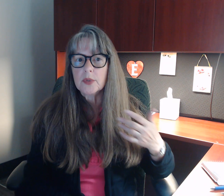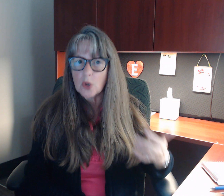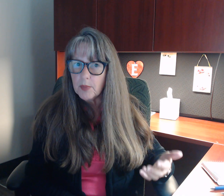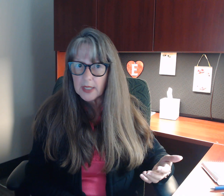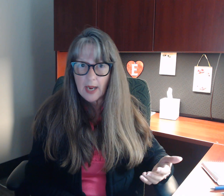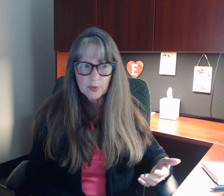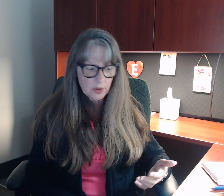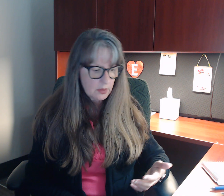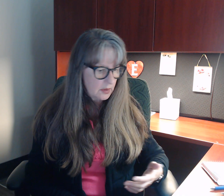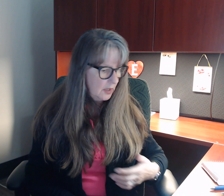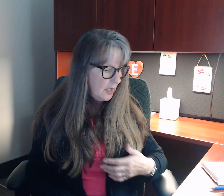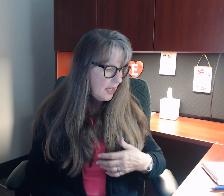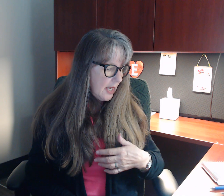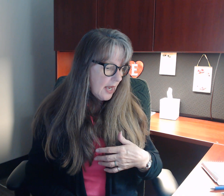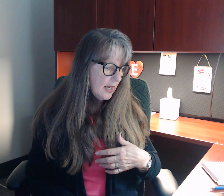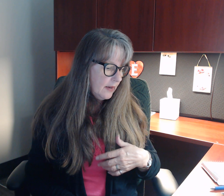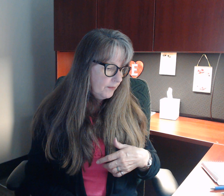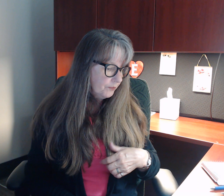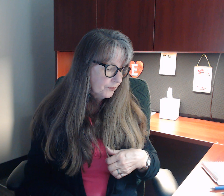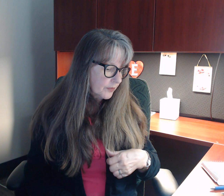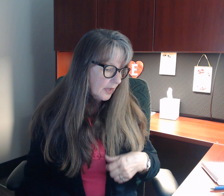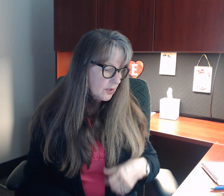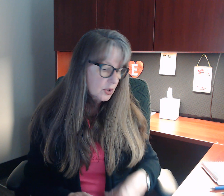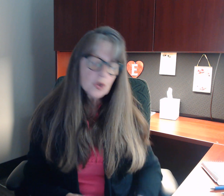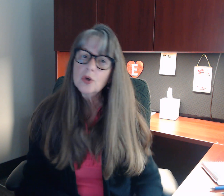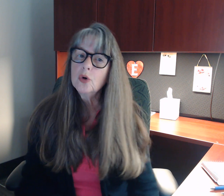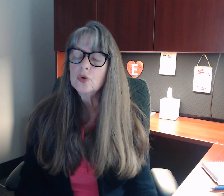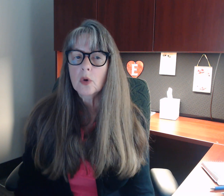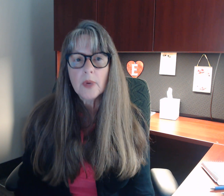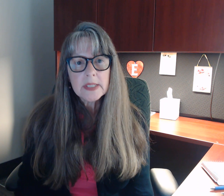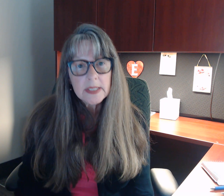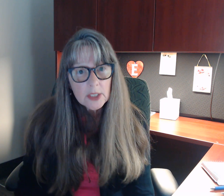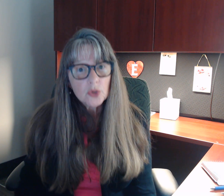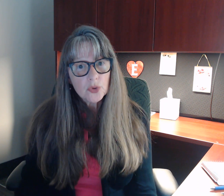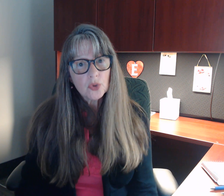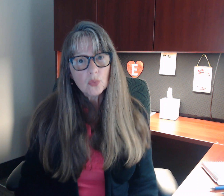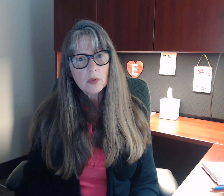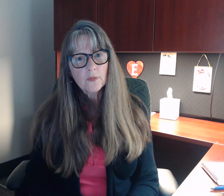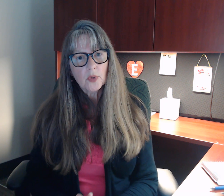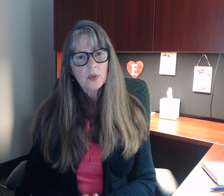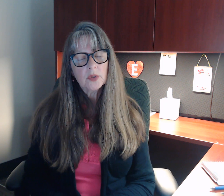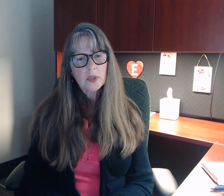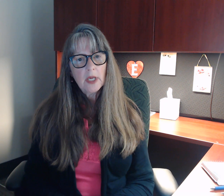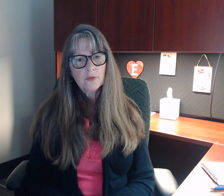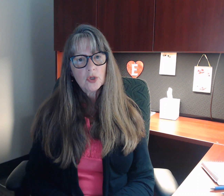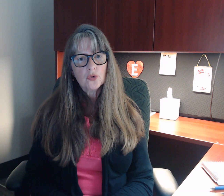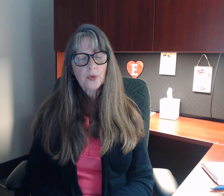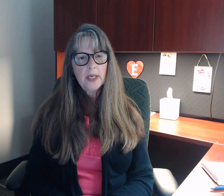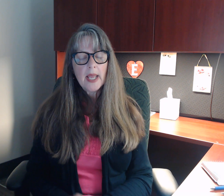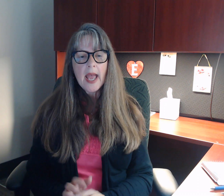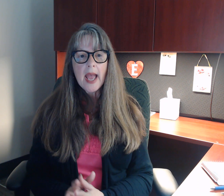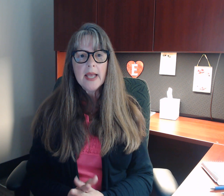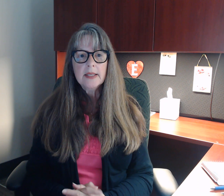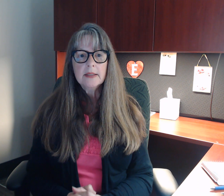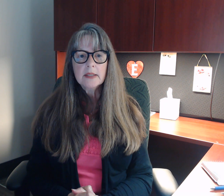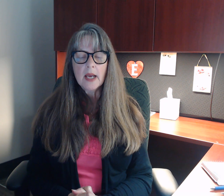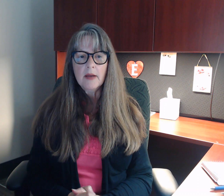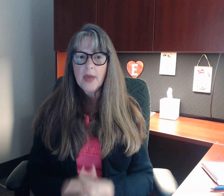open captioned. Did you go to a residential school for deaf children? And that is a